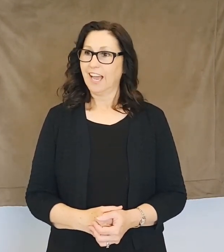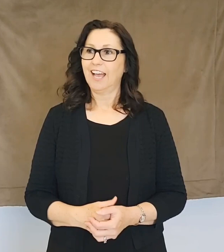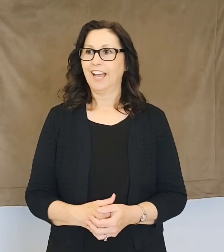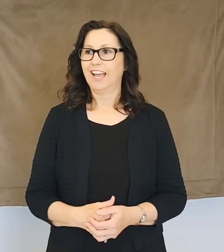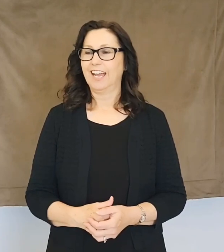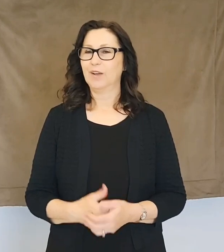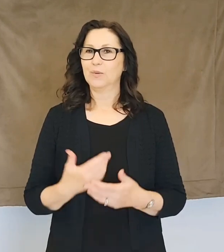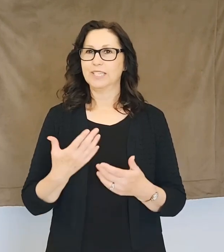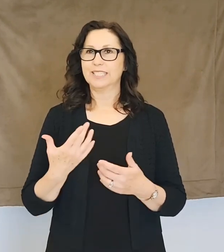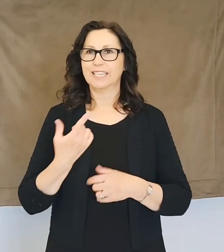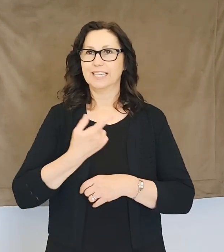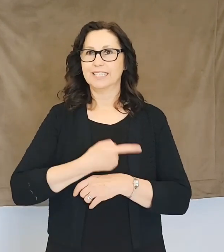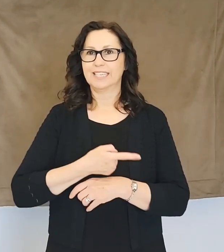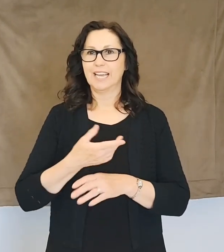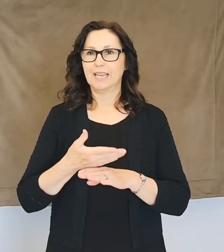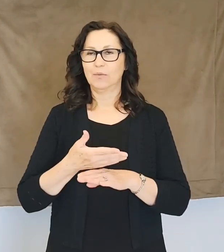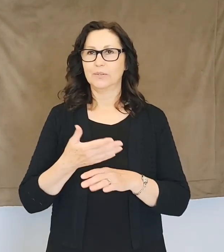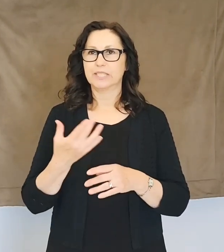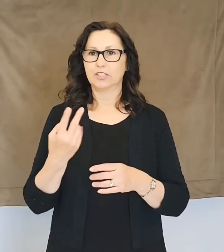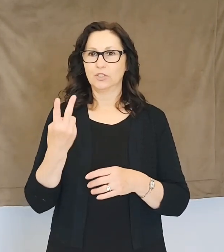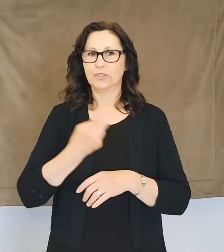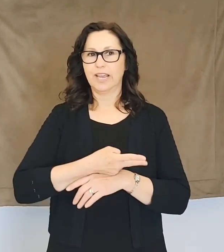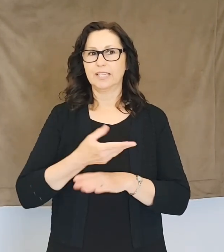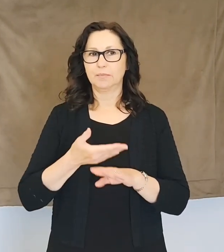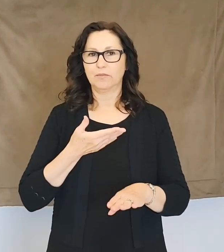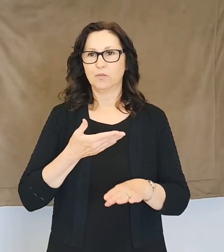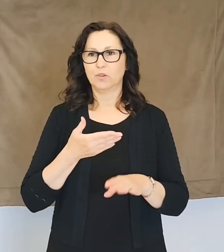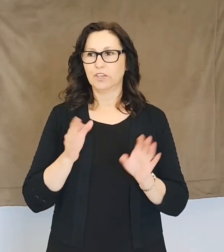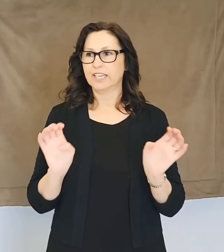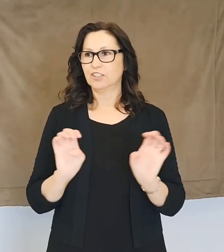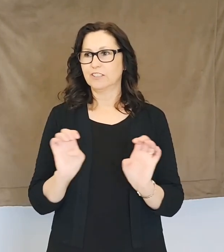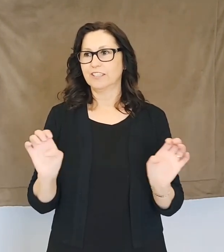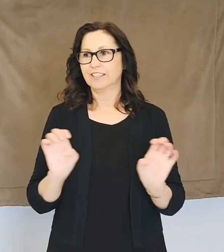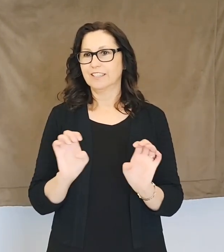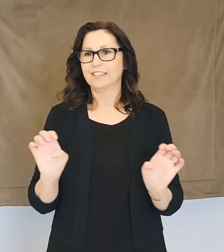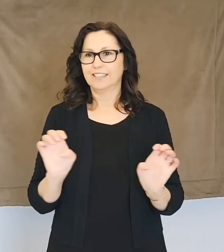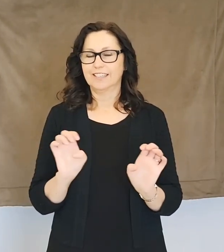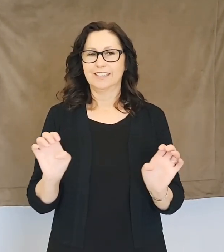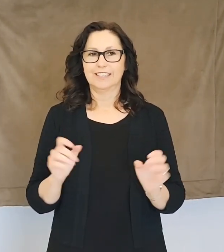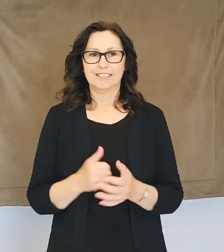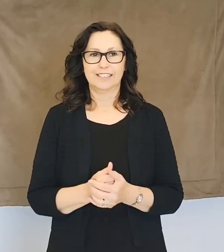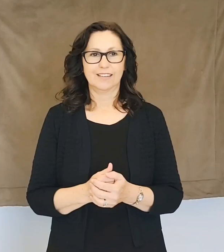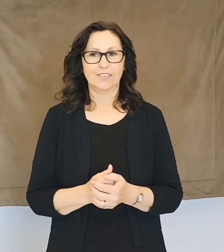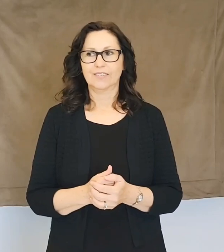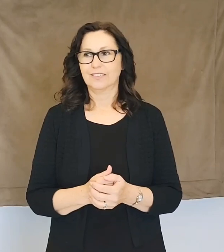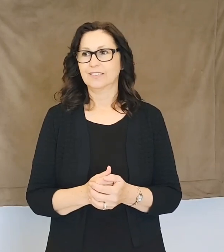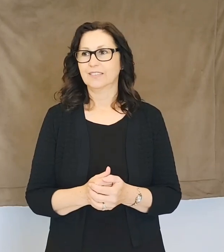Yeah, it was the date, 2 days before Easter. Yeah.